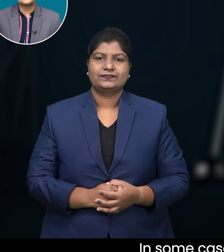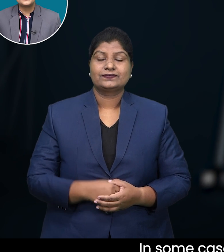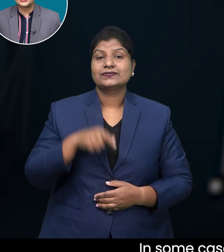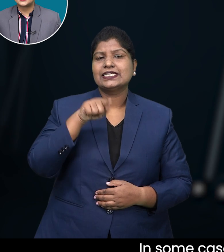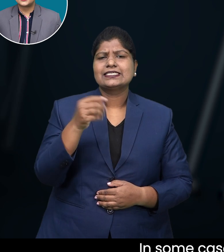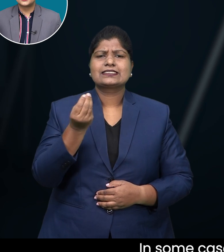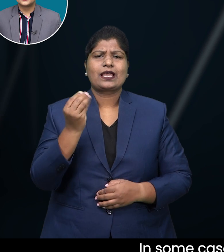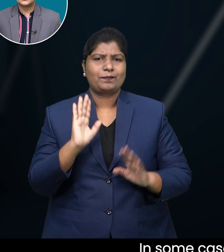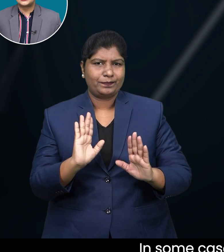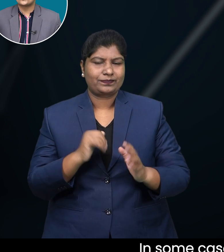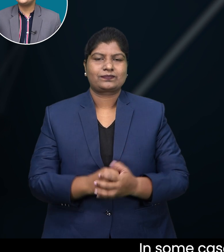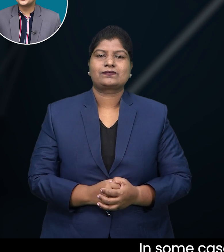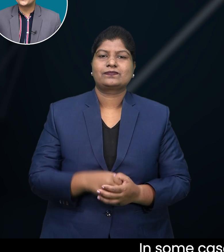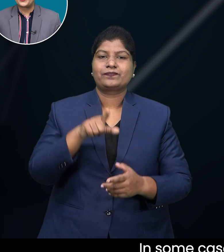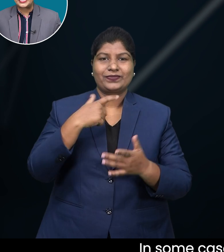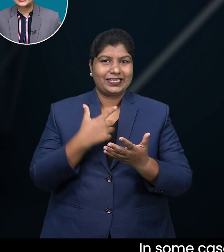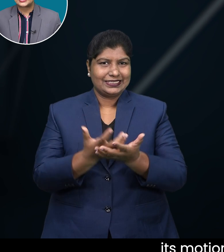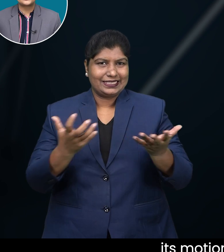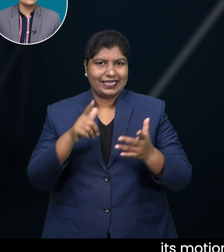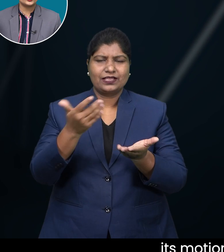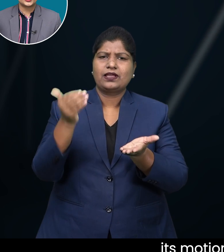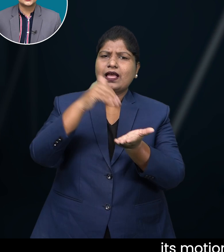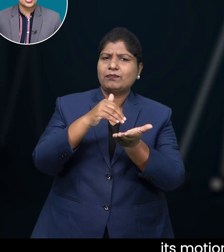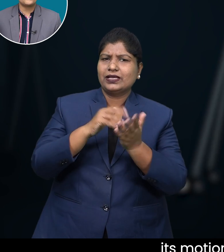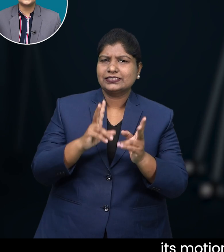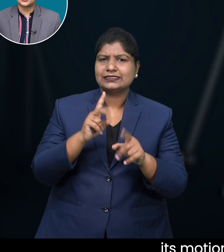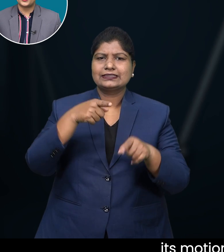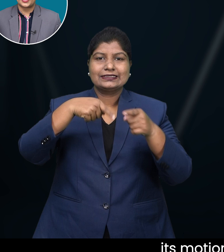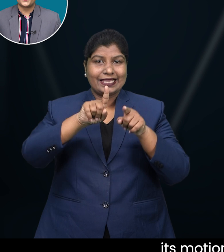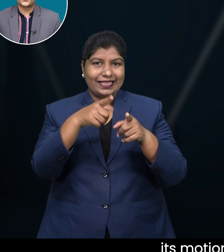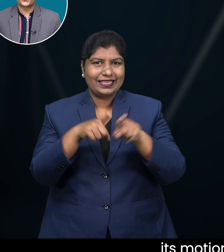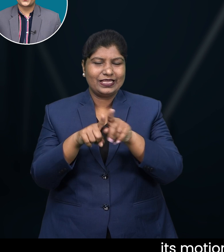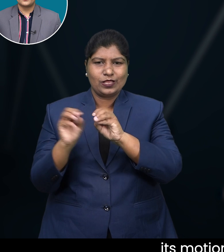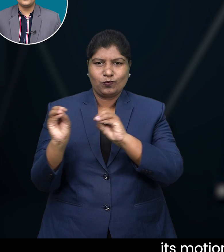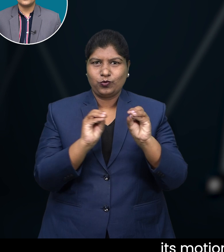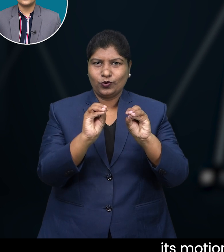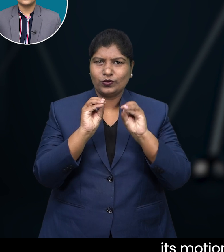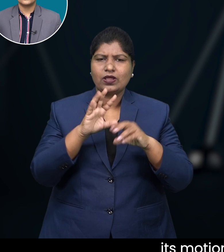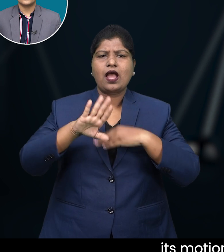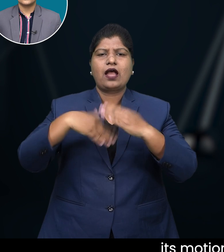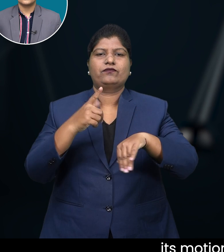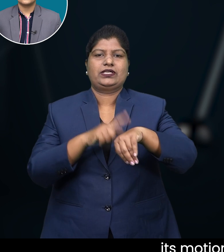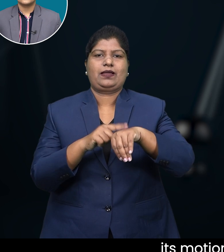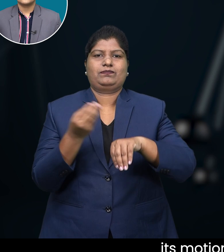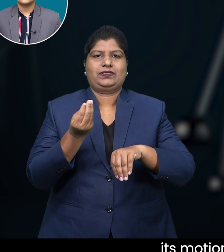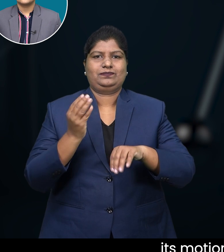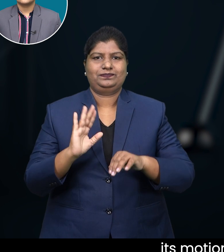In some cases, an object repeats its motions after some time.